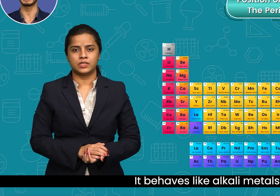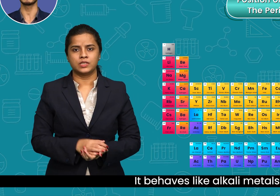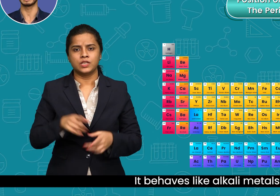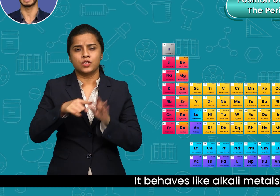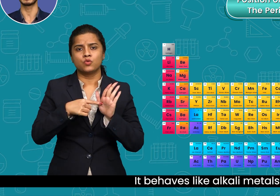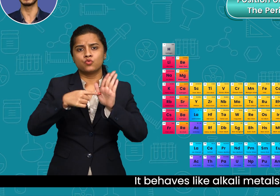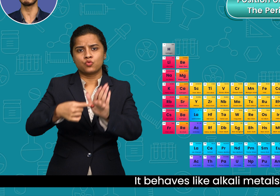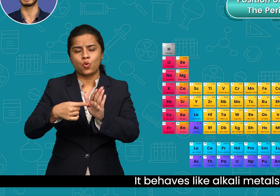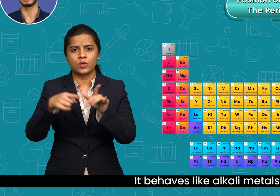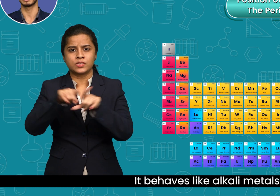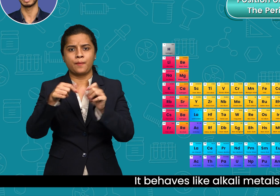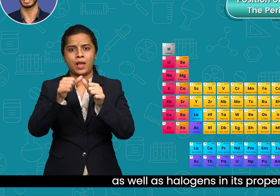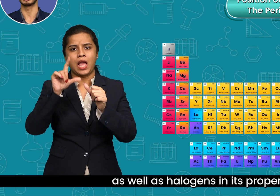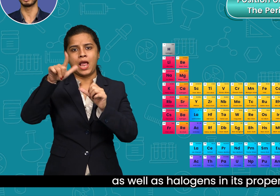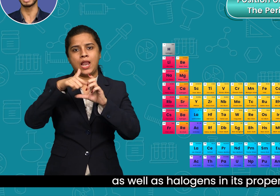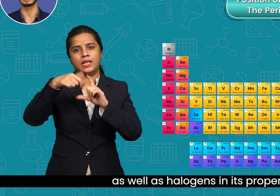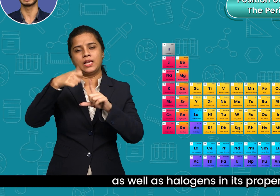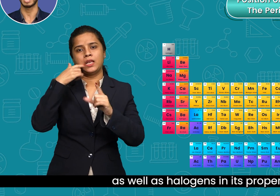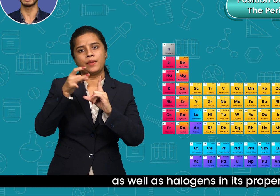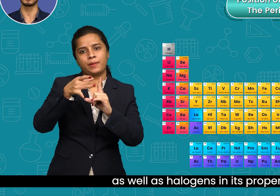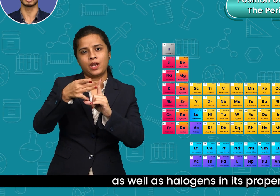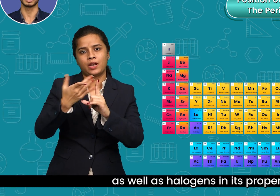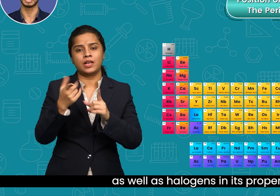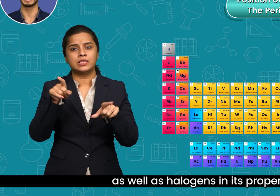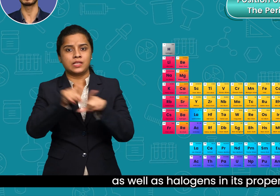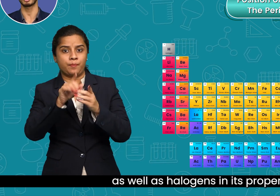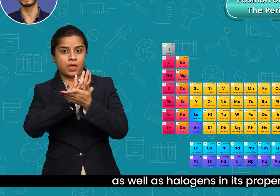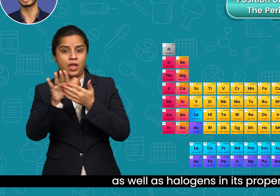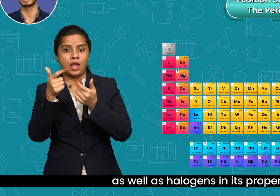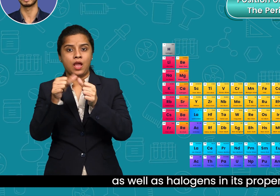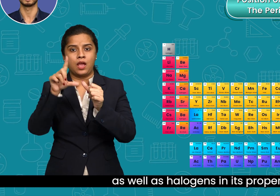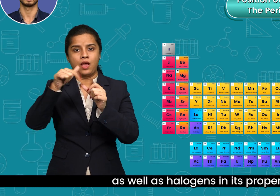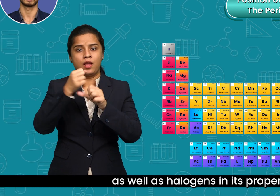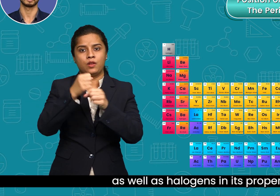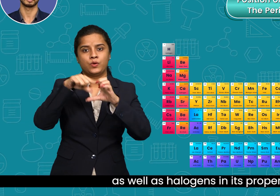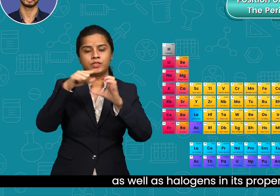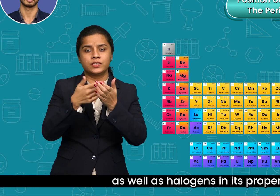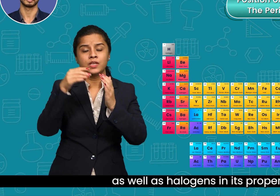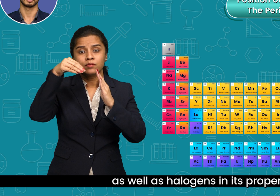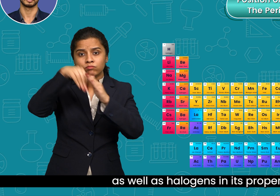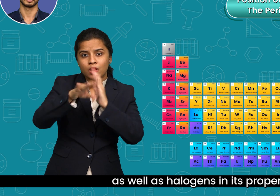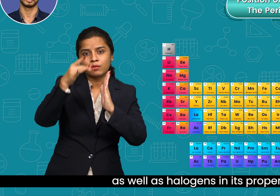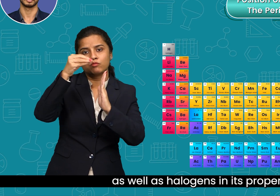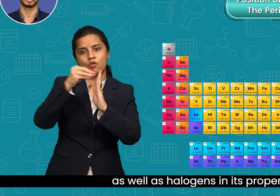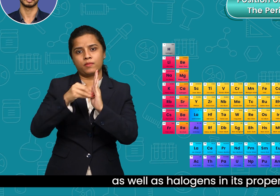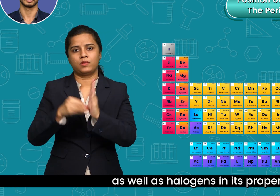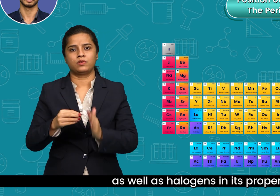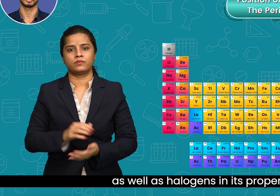It behaves like alkali metals as well as halogen in its properties.